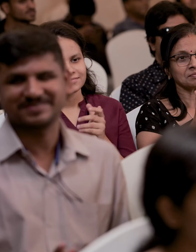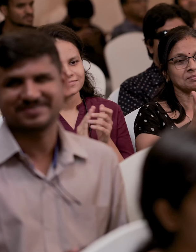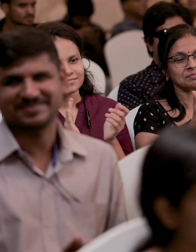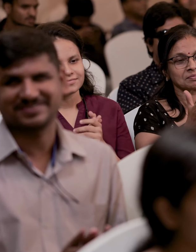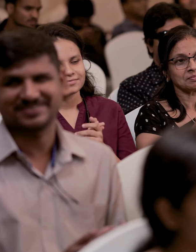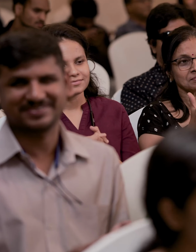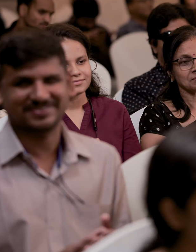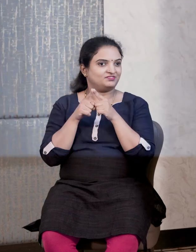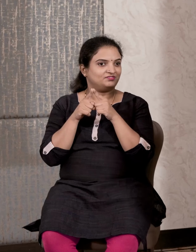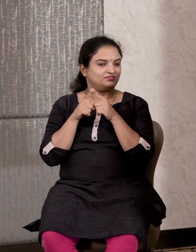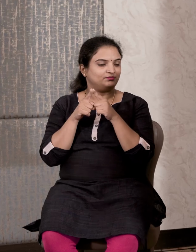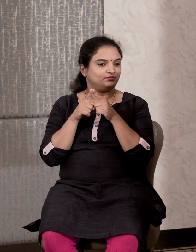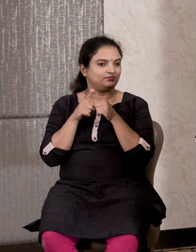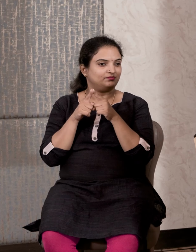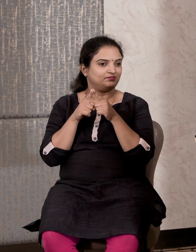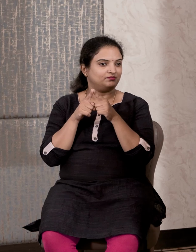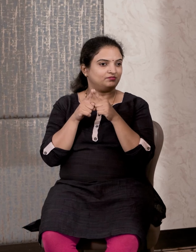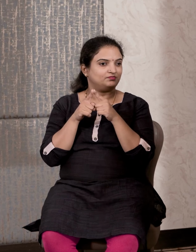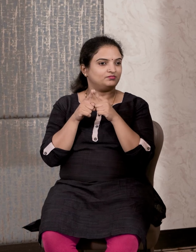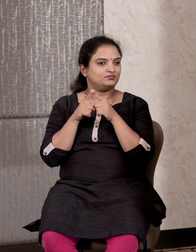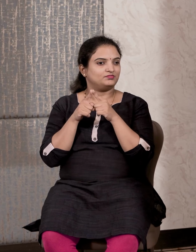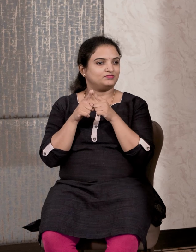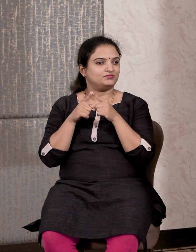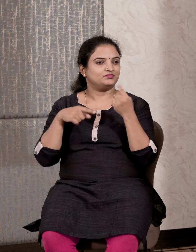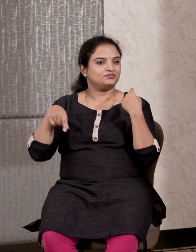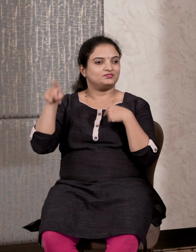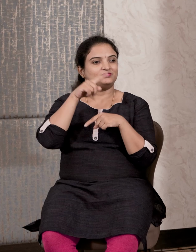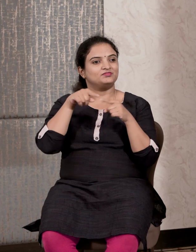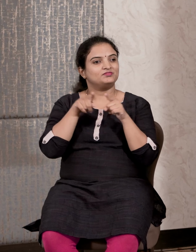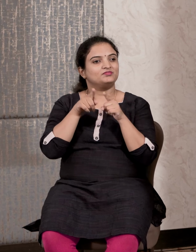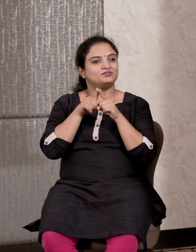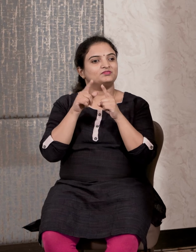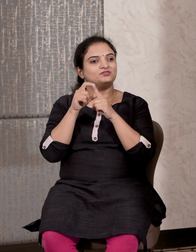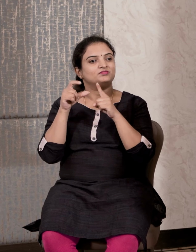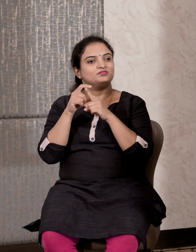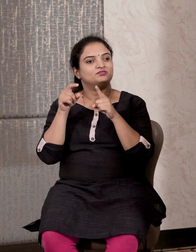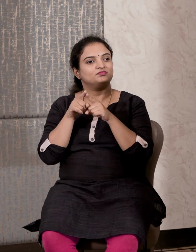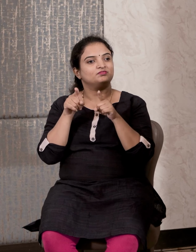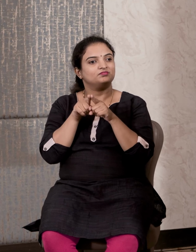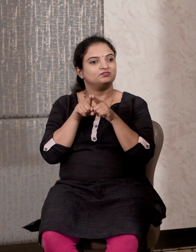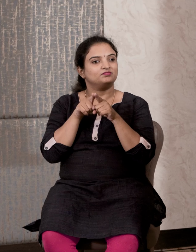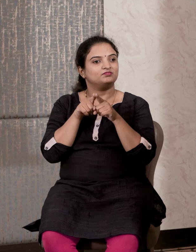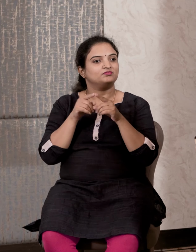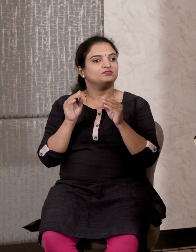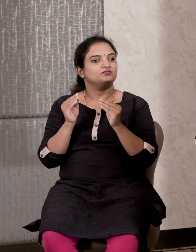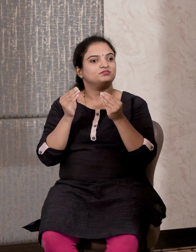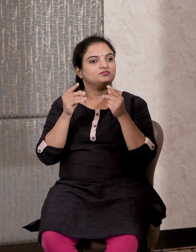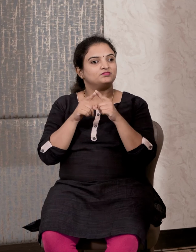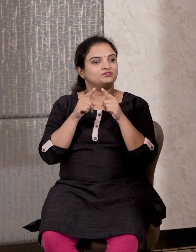Yeah. So you must not have been able to do this without cooperation of your better half,